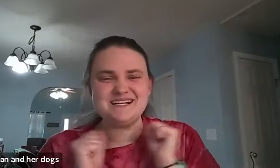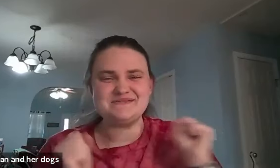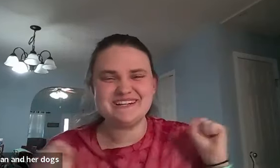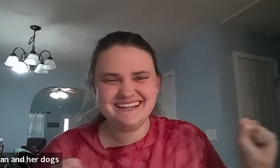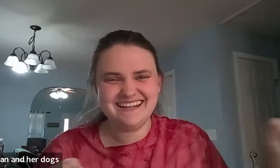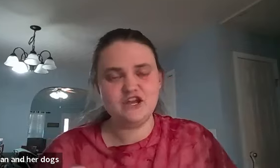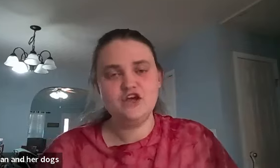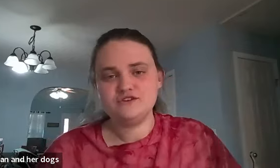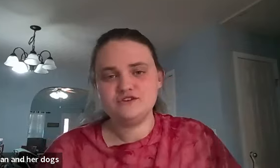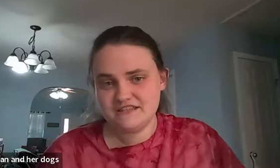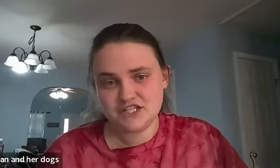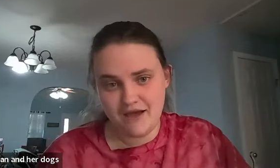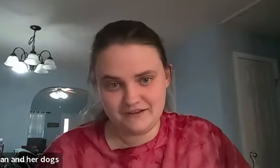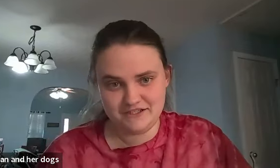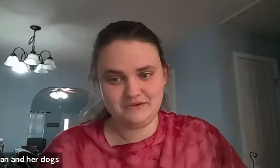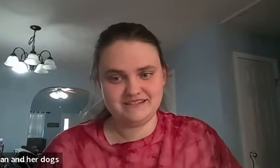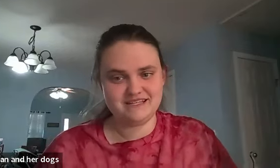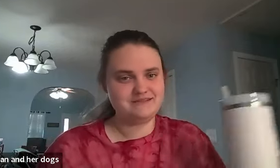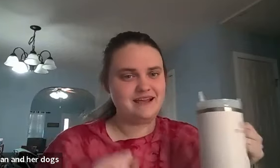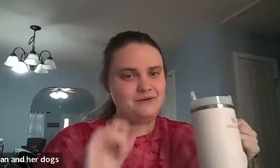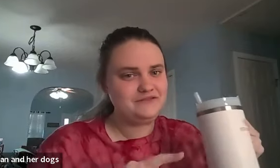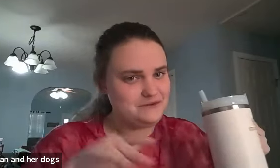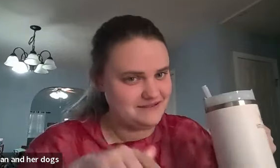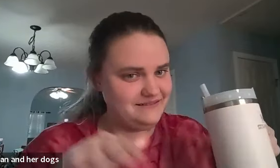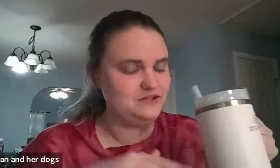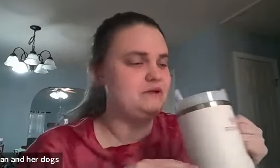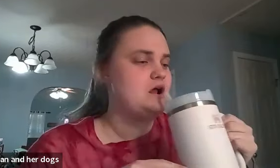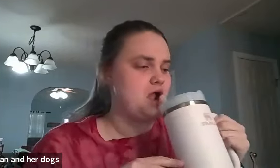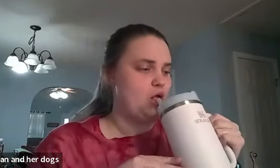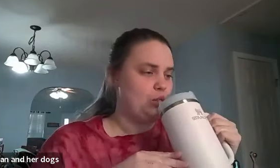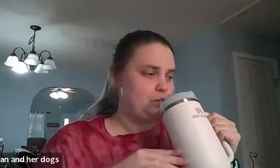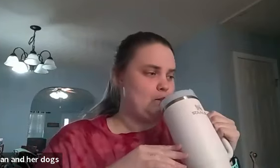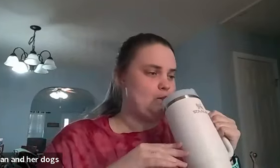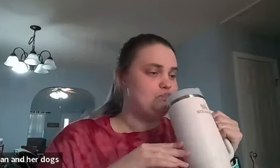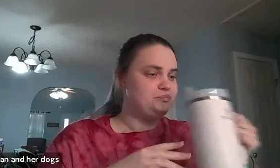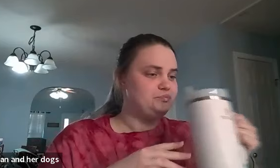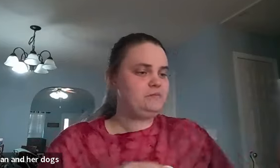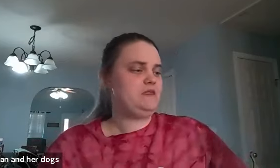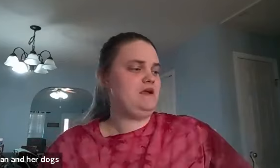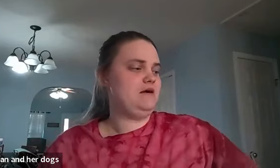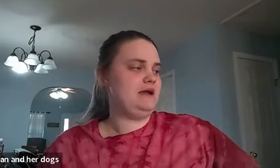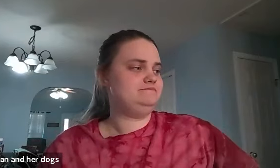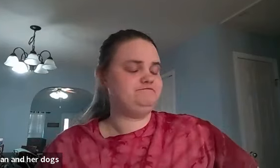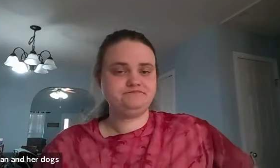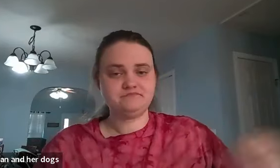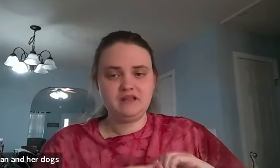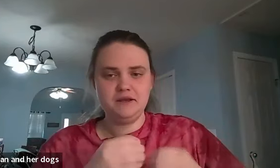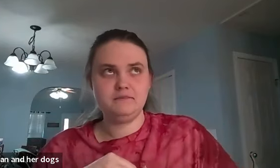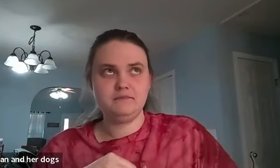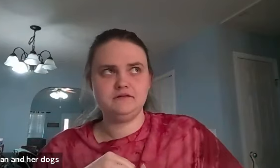Awesome. Good. Those are always the challenging ones. That's why I was like, I'll put those in a little bit. Okay. All right. That